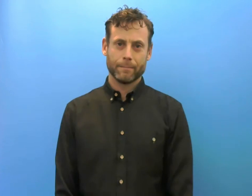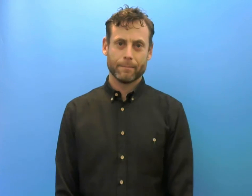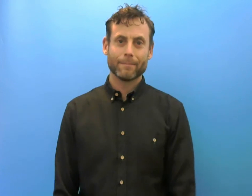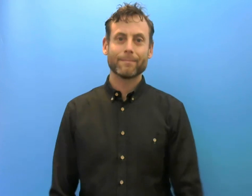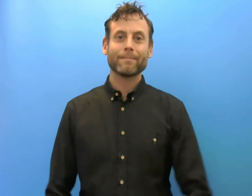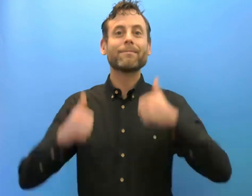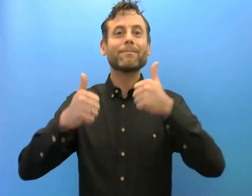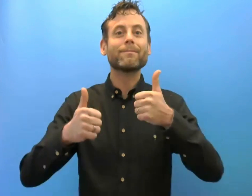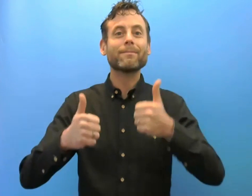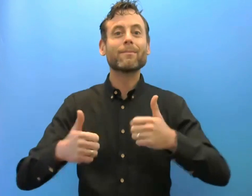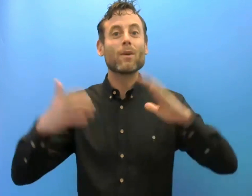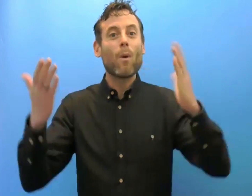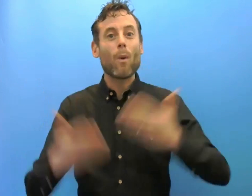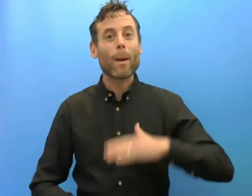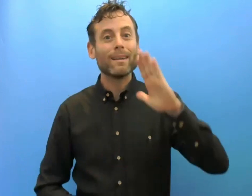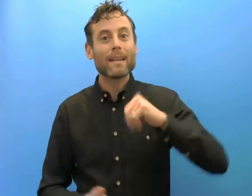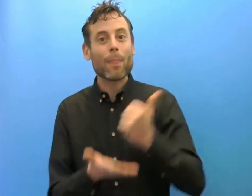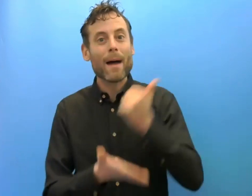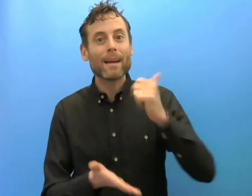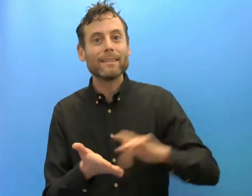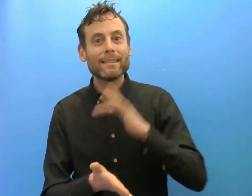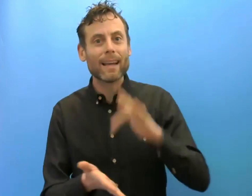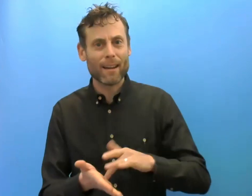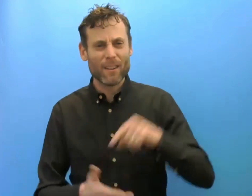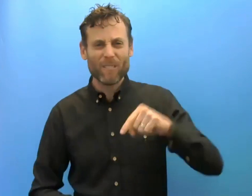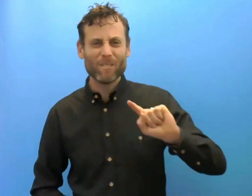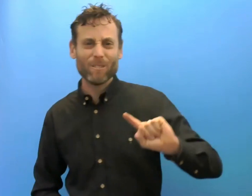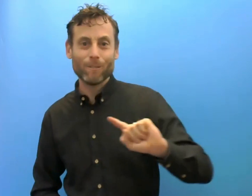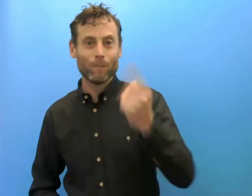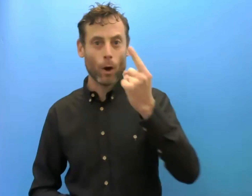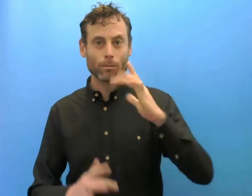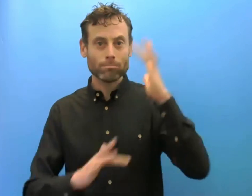Welcome to Southbank Centre and our first Digital Unlimited.